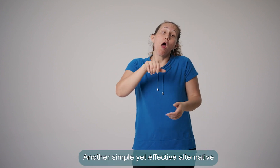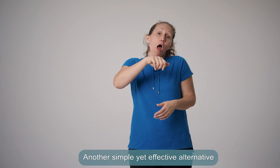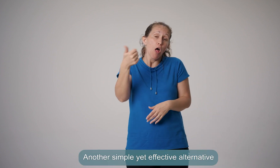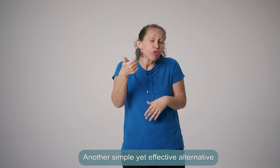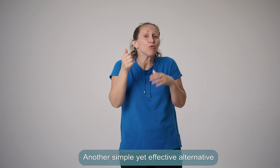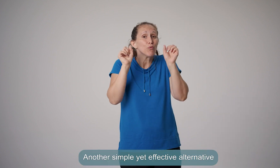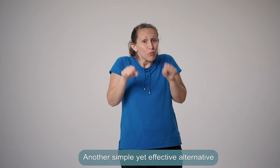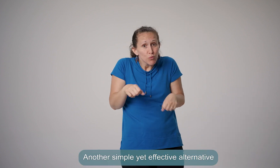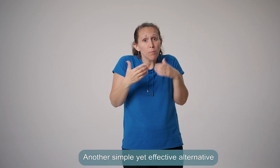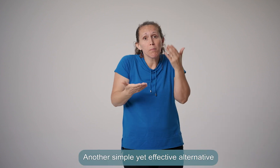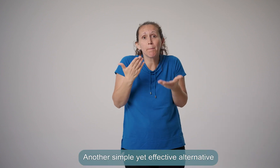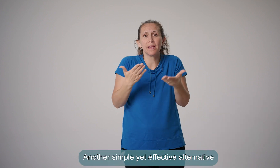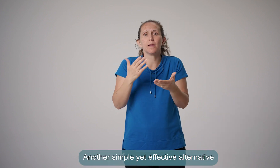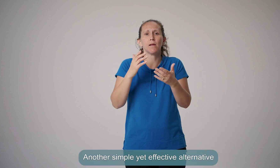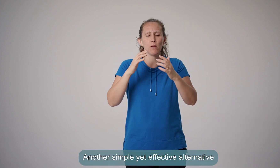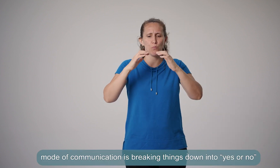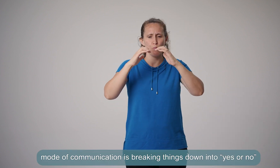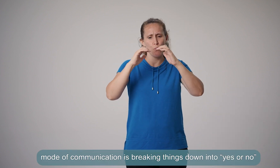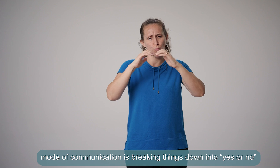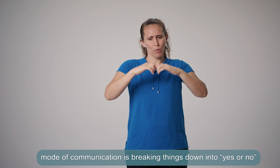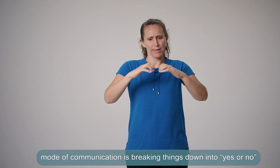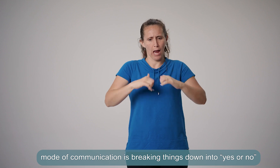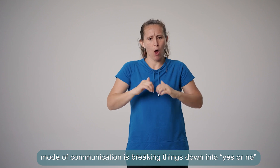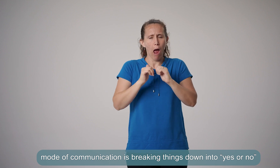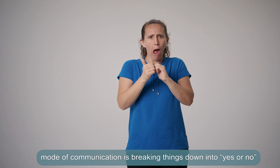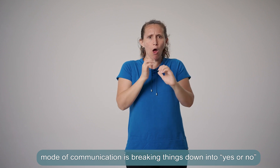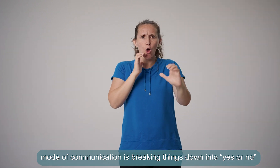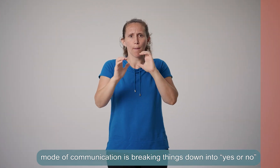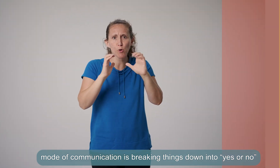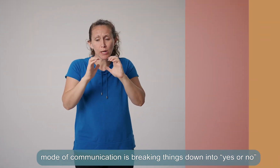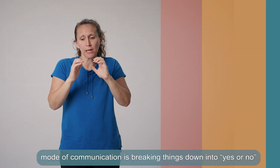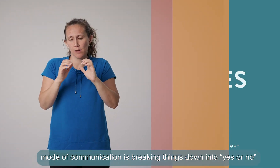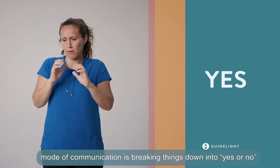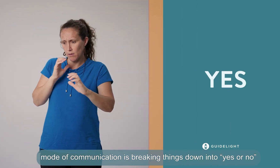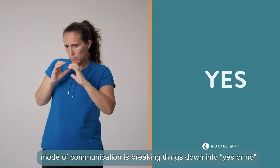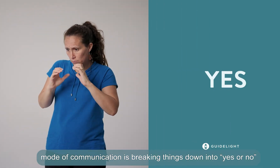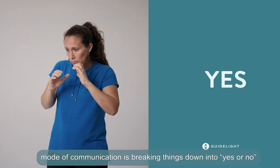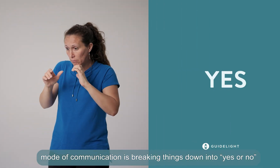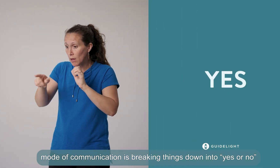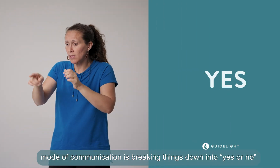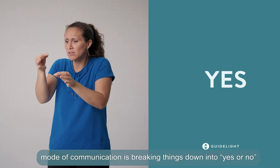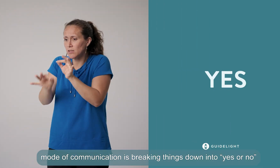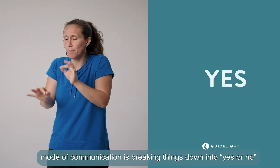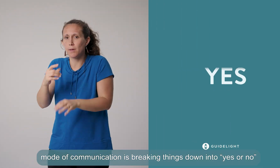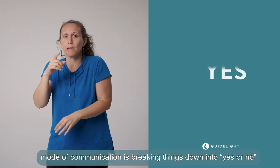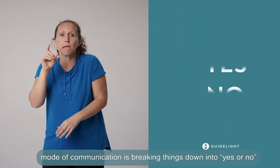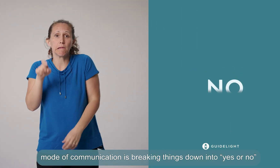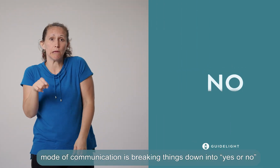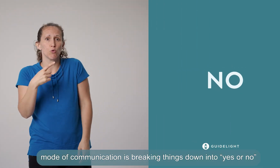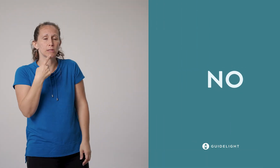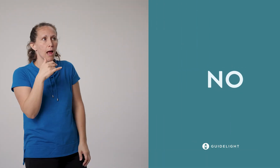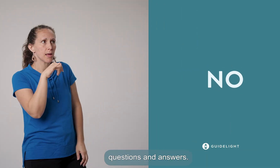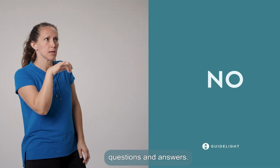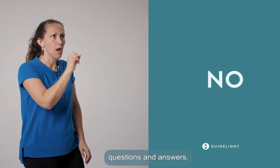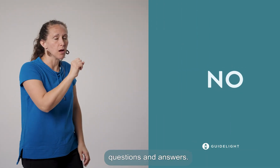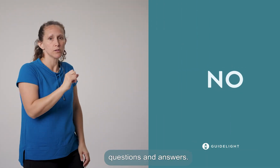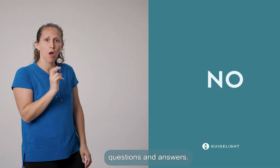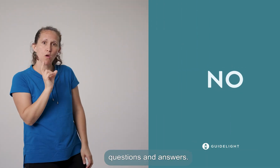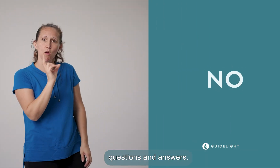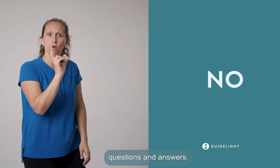Another simple yet effective alternative mode of communication is breaking things down into yes or no questions and